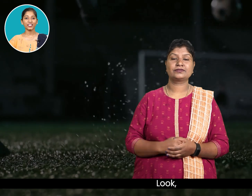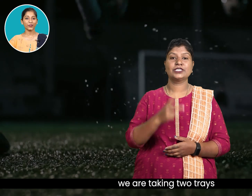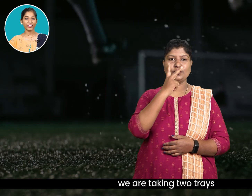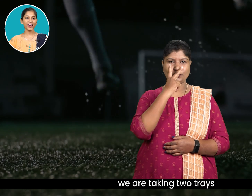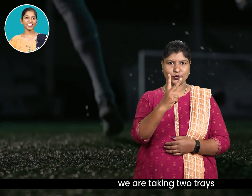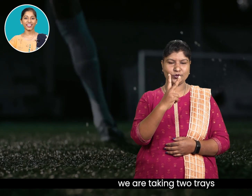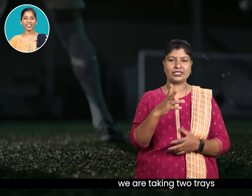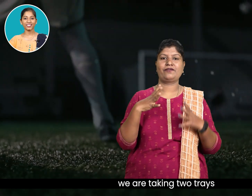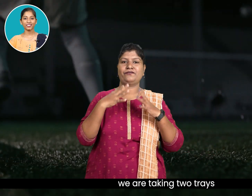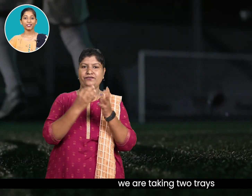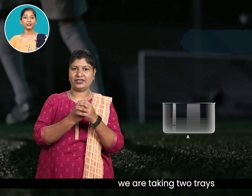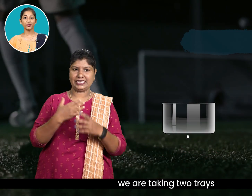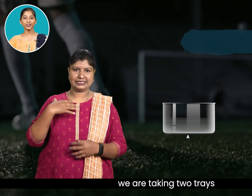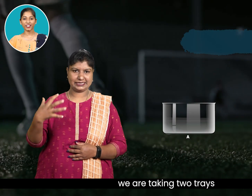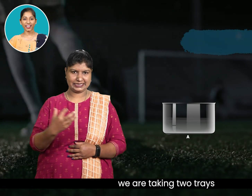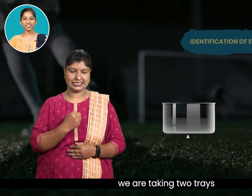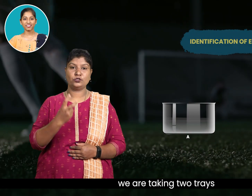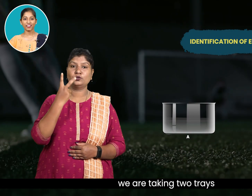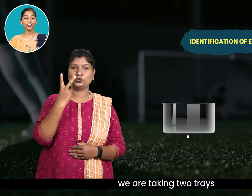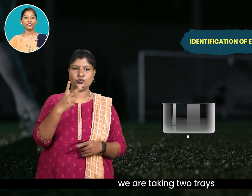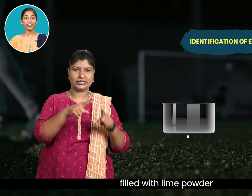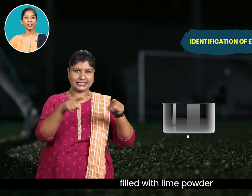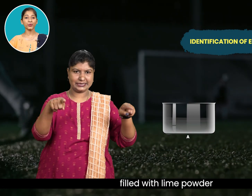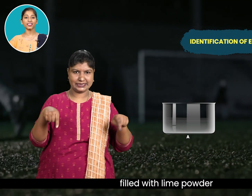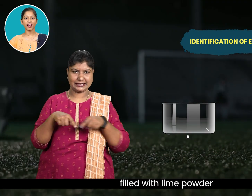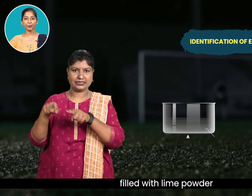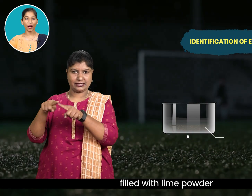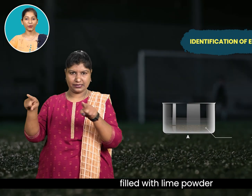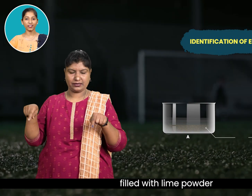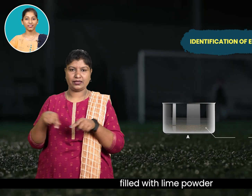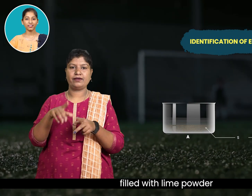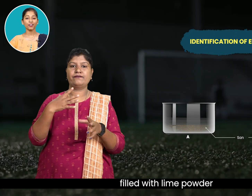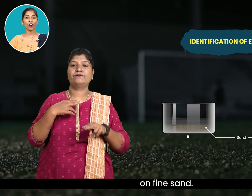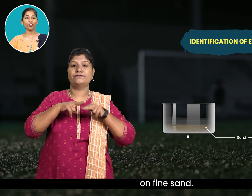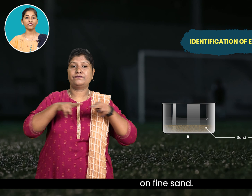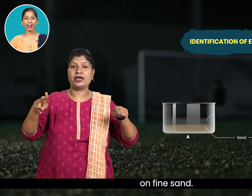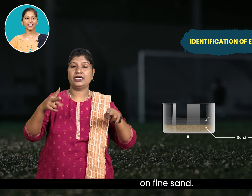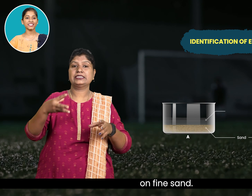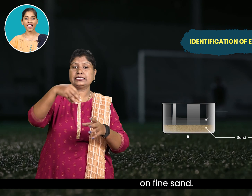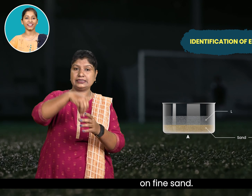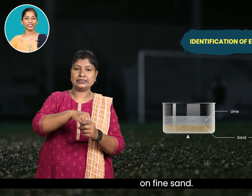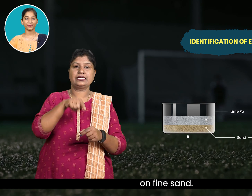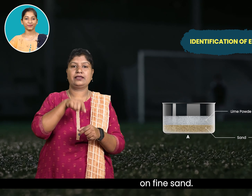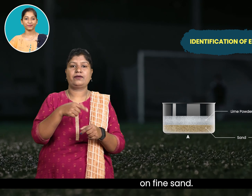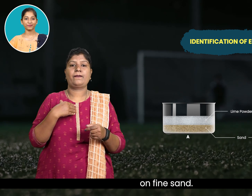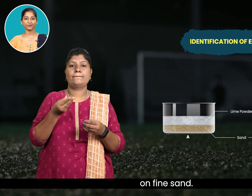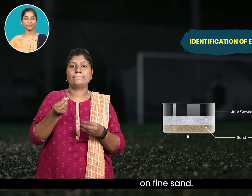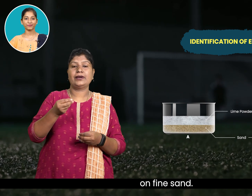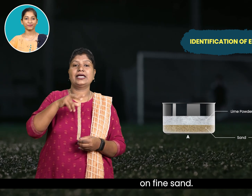Look, we are taking 2 trays filled with lime powder on fine sand.